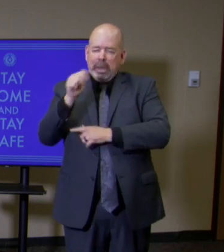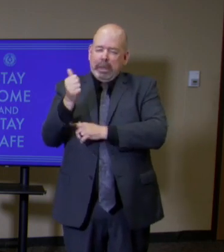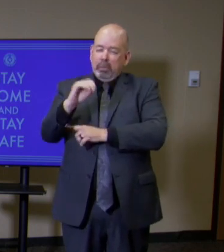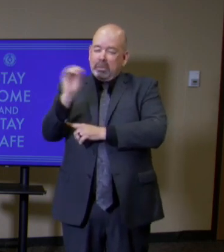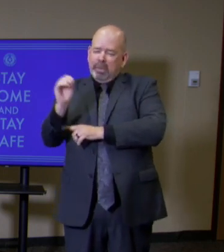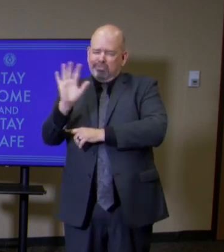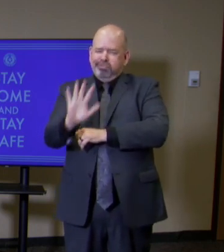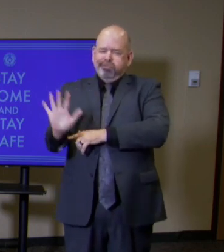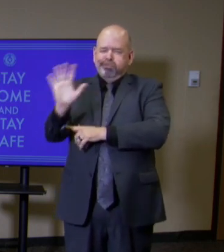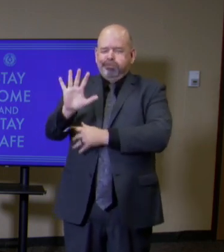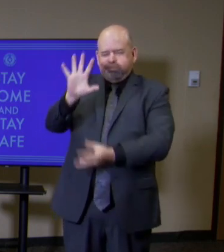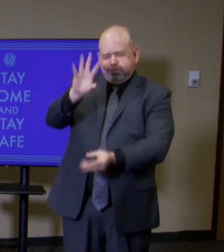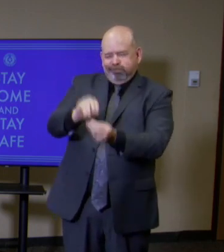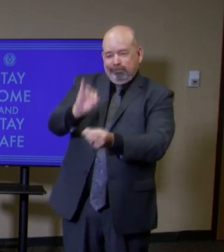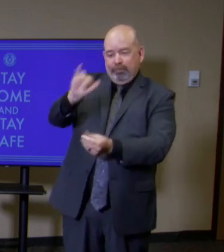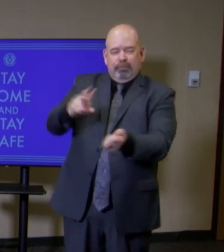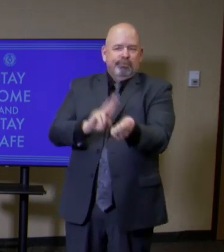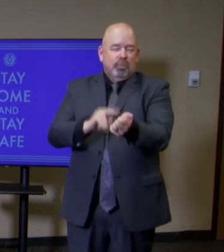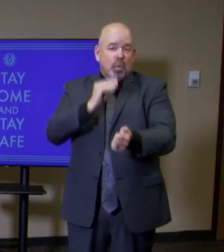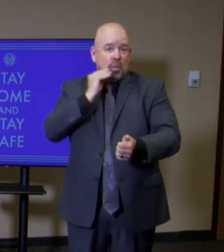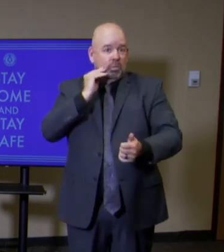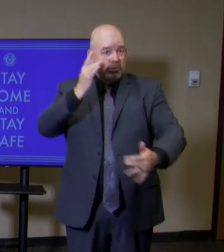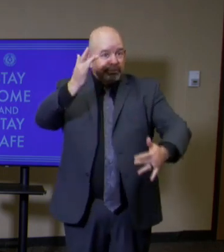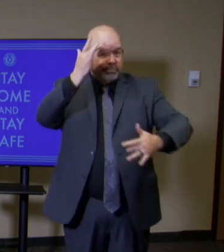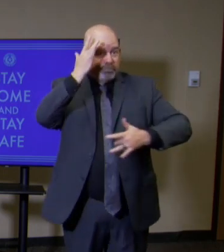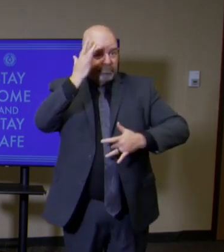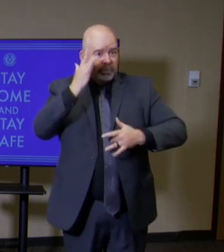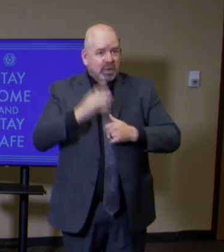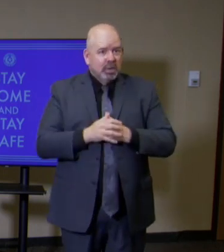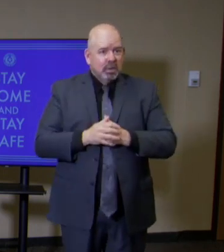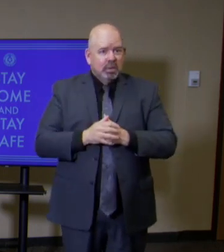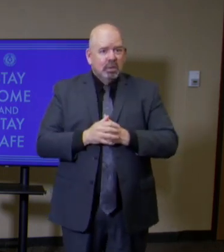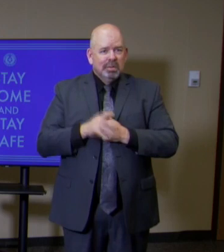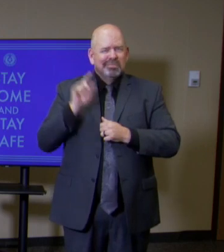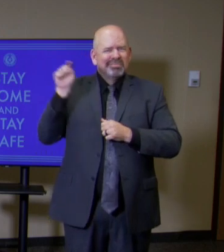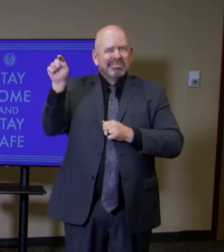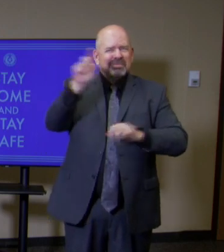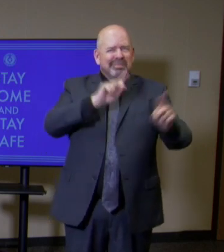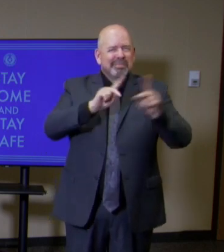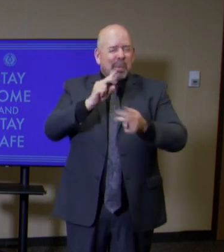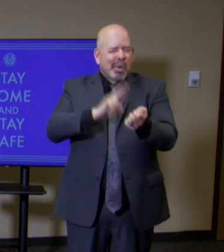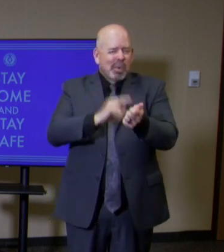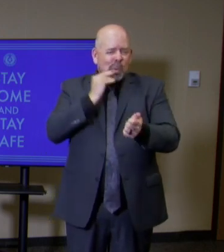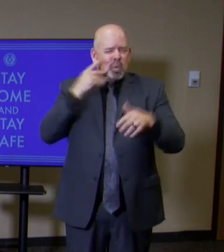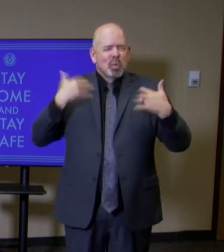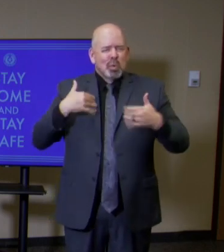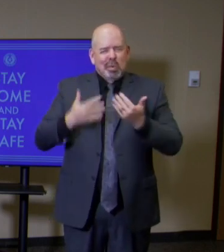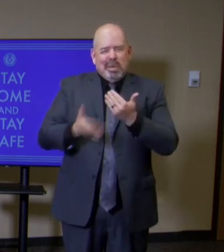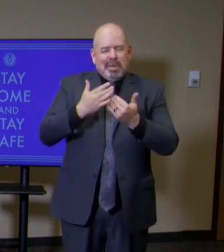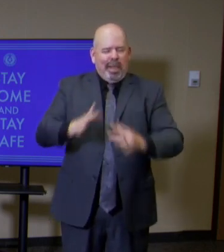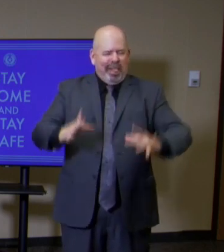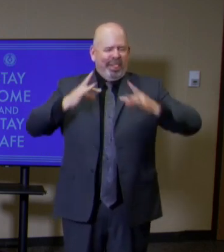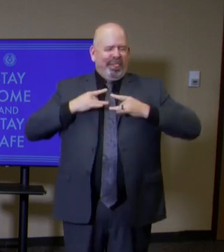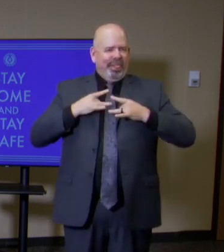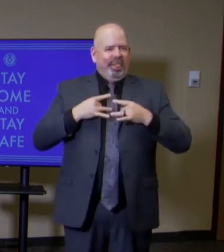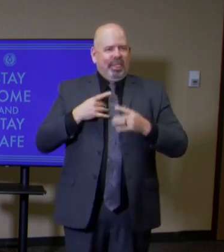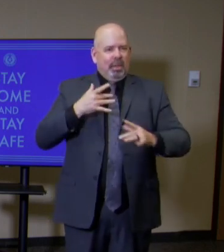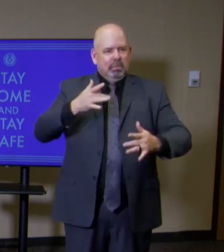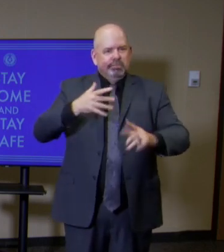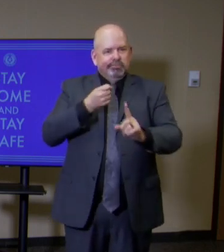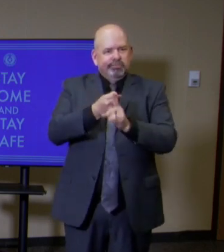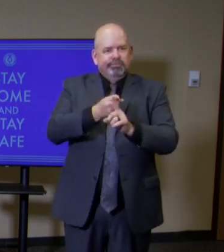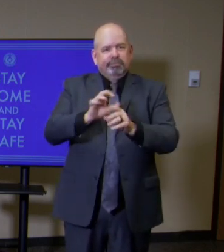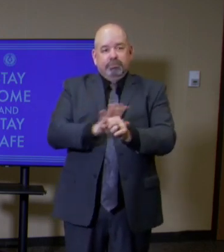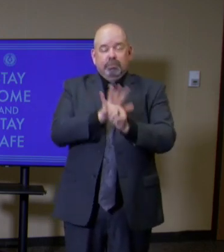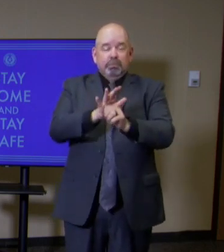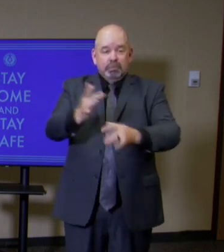realizing that that's a very vulnerable population. I'm glad we're going to be working with the state to get them all tested. We've been working on